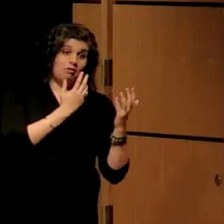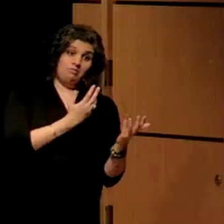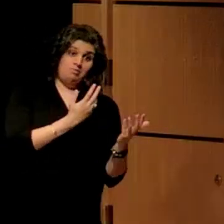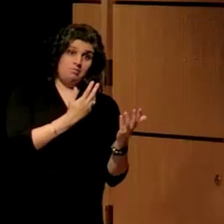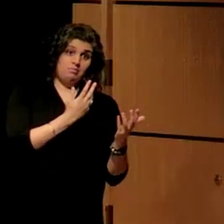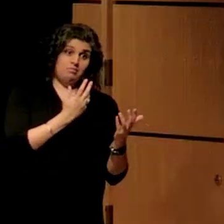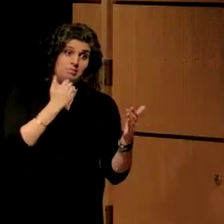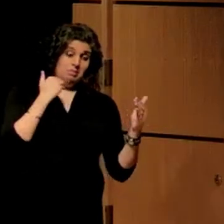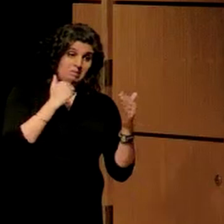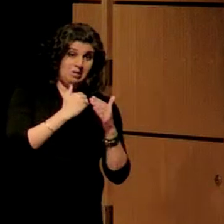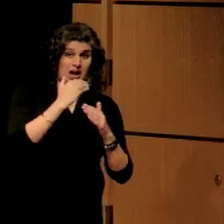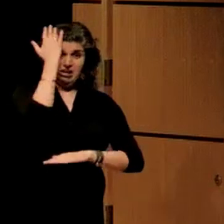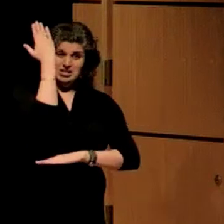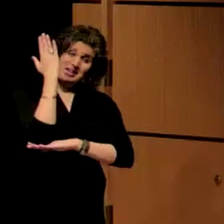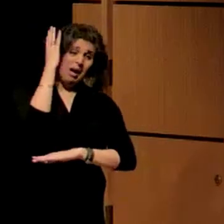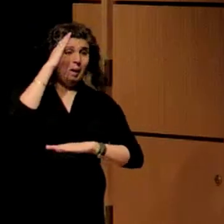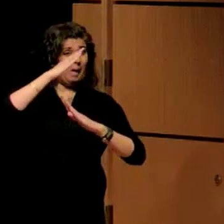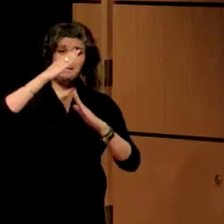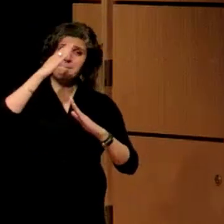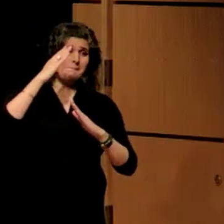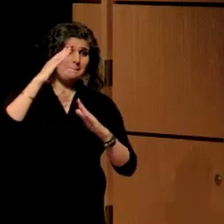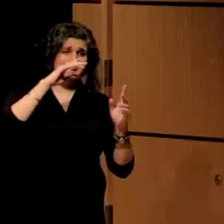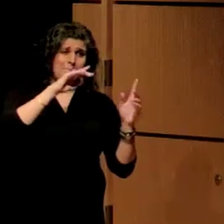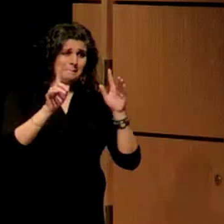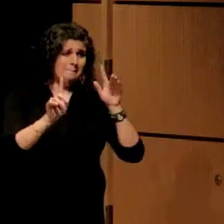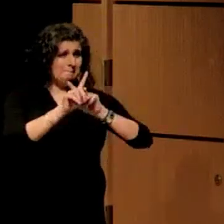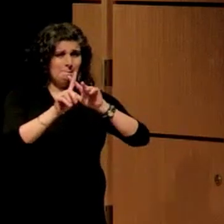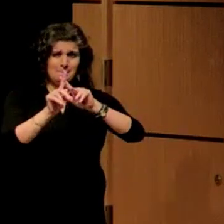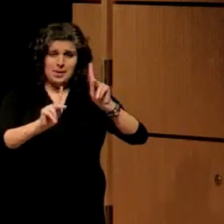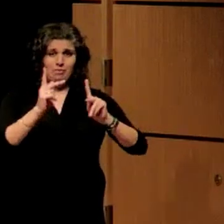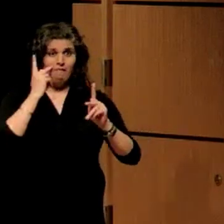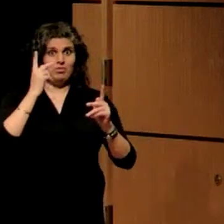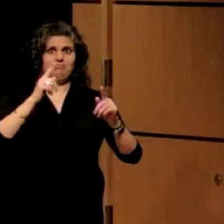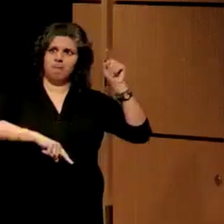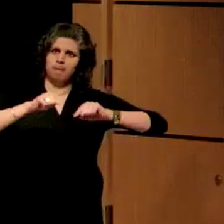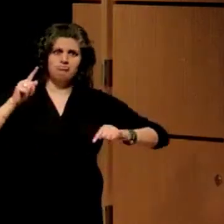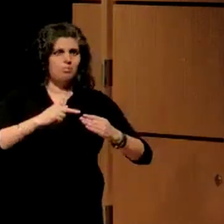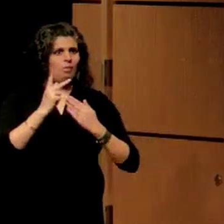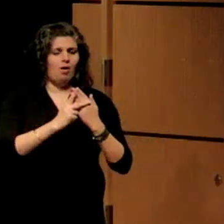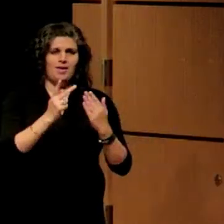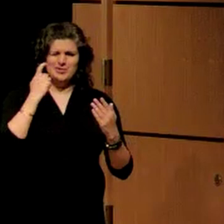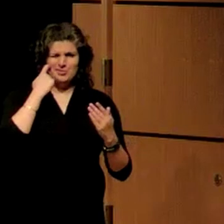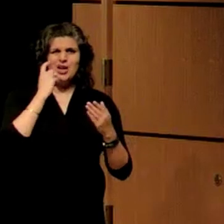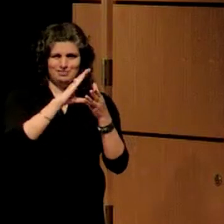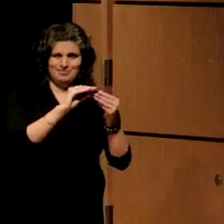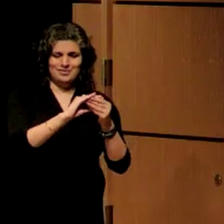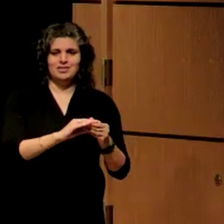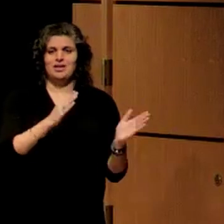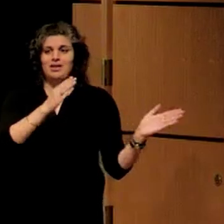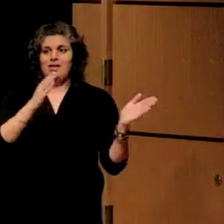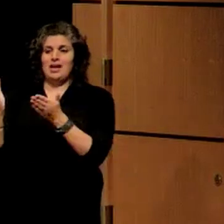saw near record attendance for the exciting and varied exhibition program that you just heard about. While on the other hand, our